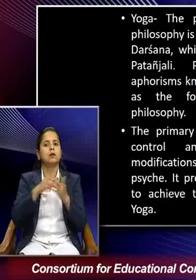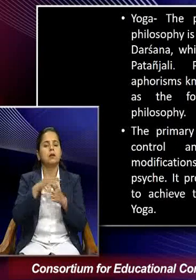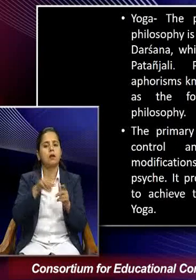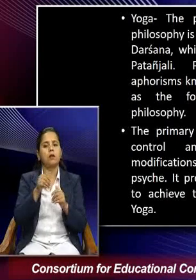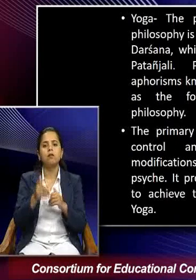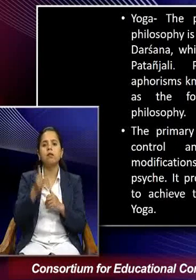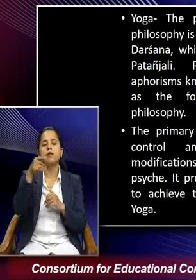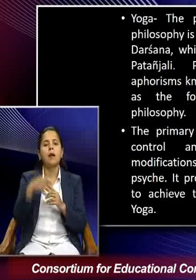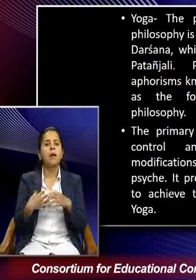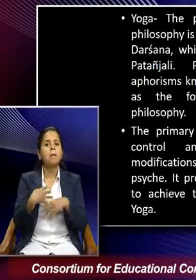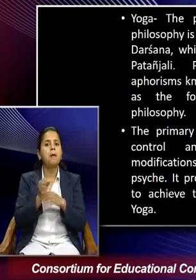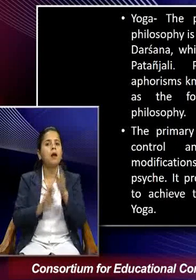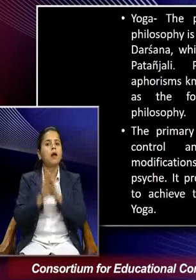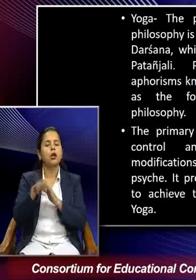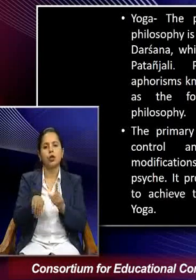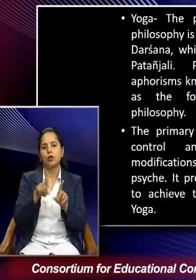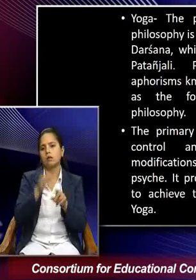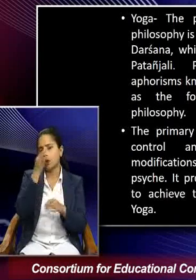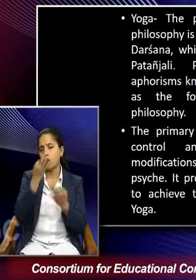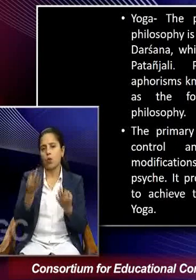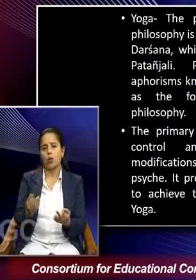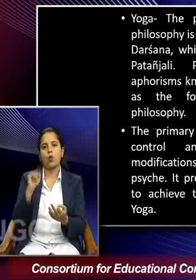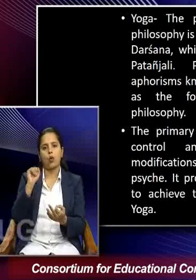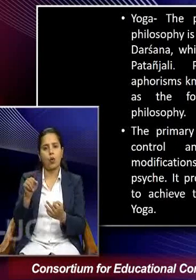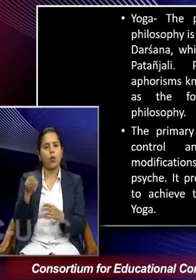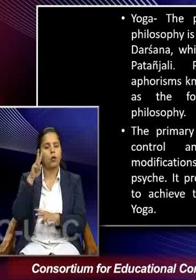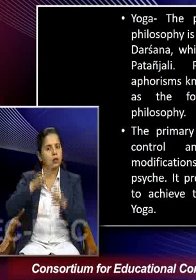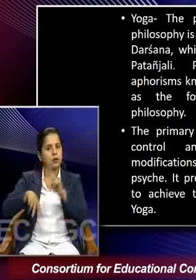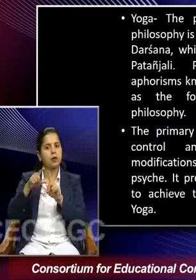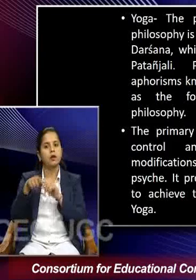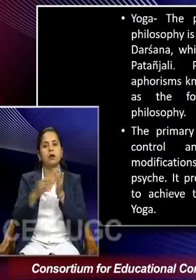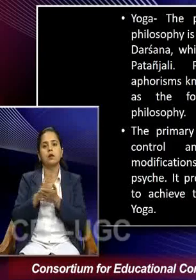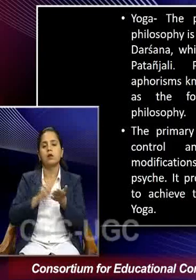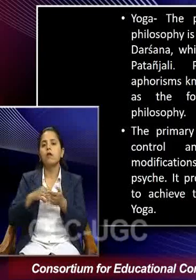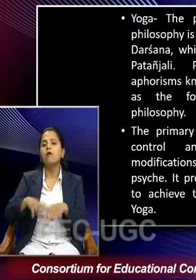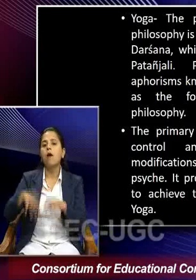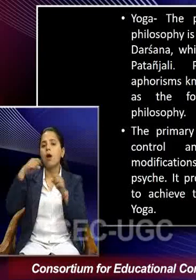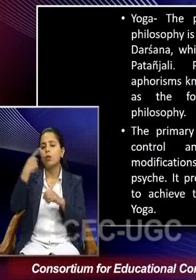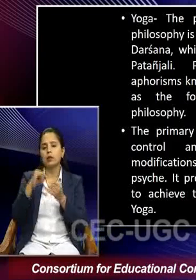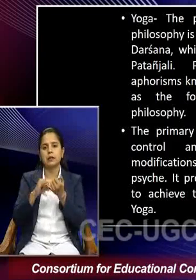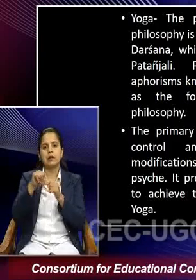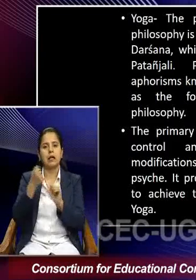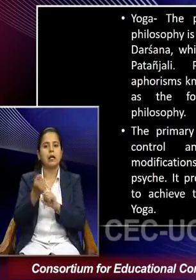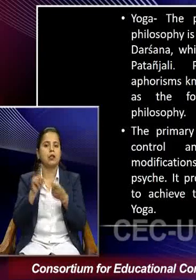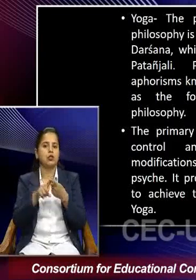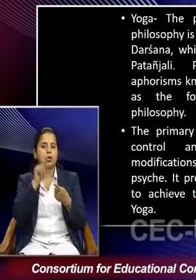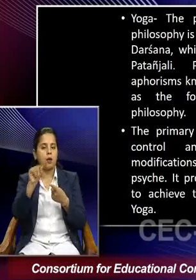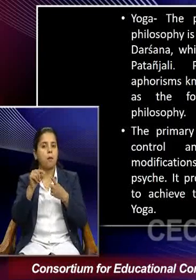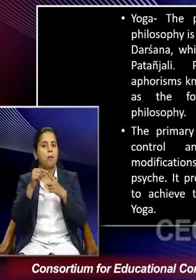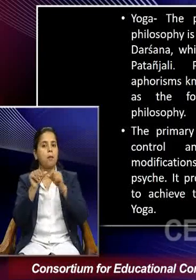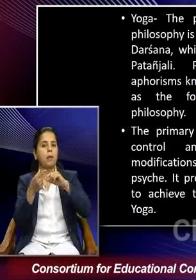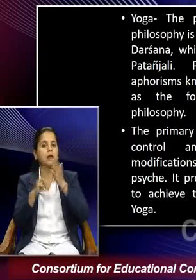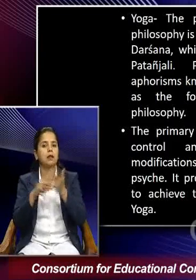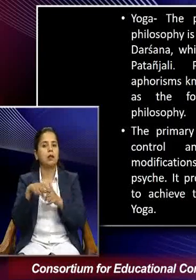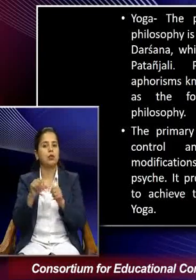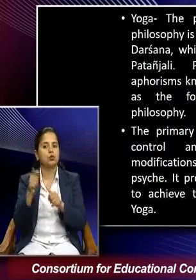further developed in Yoga Darshan, which was founded by sage Patanjali. So